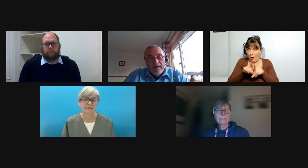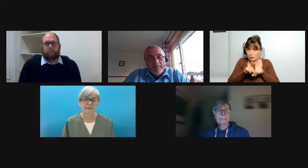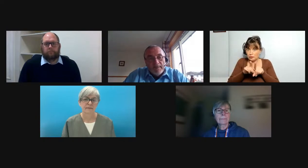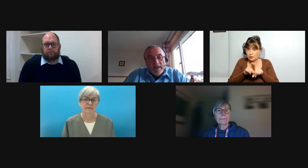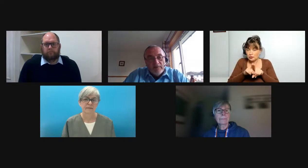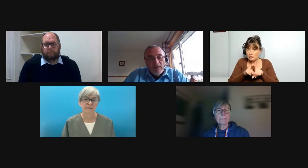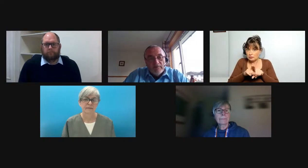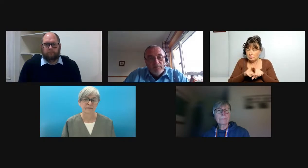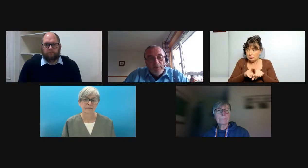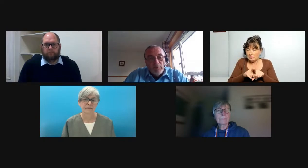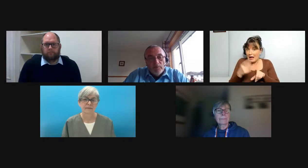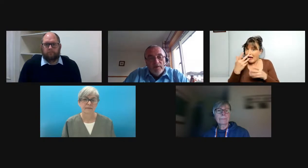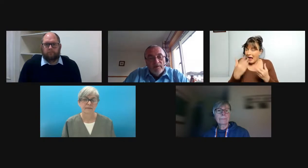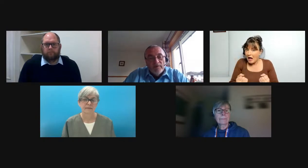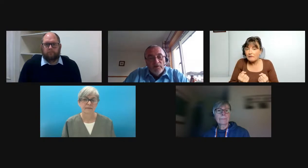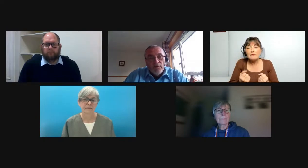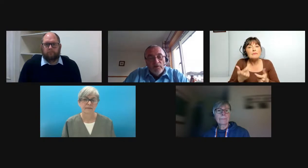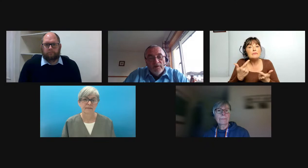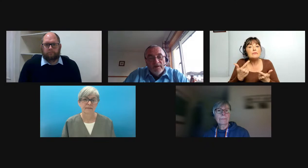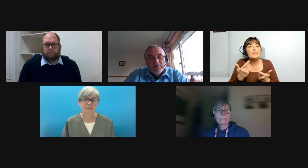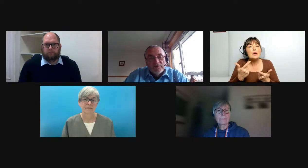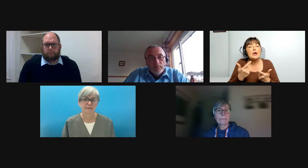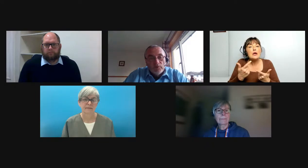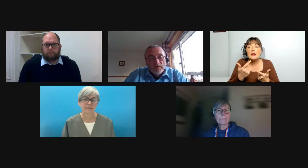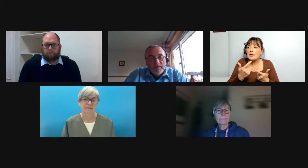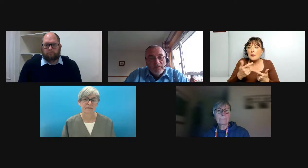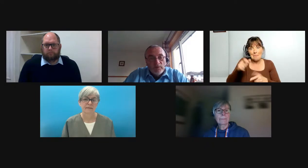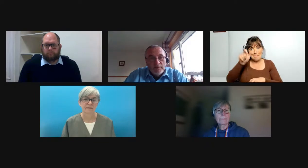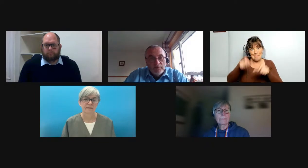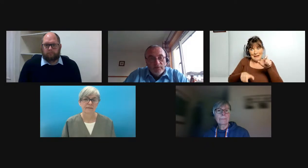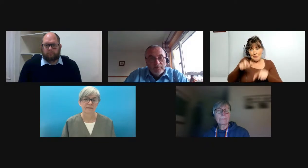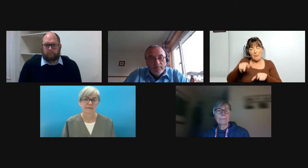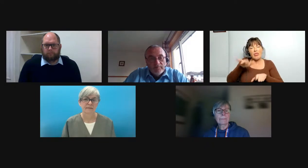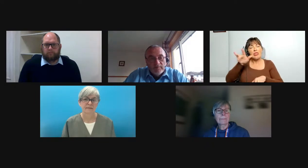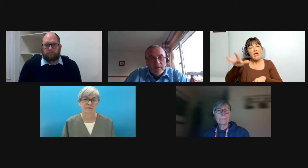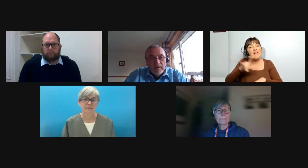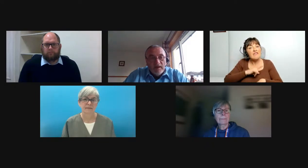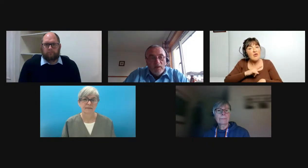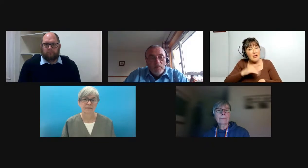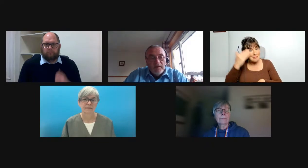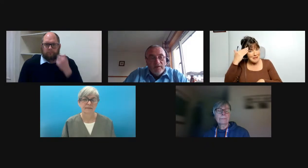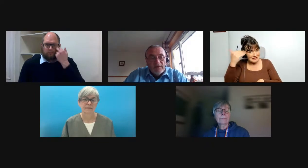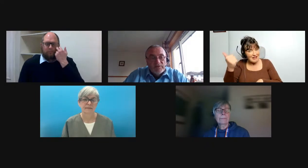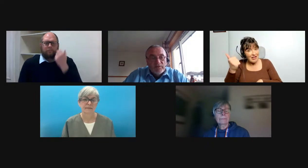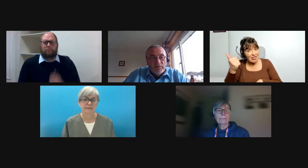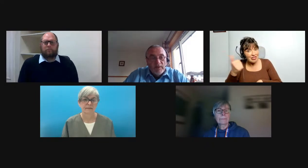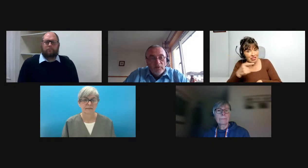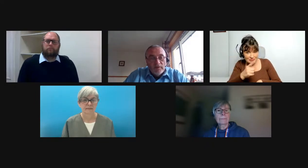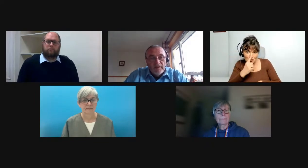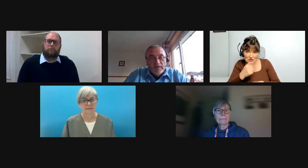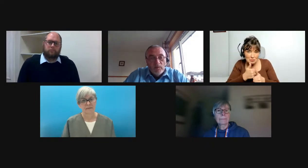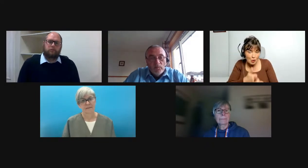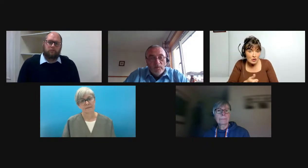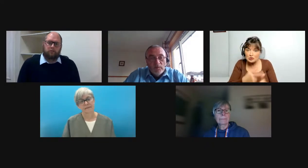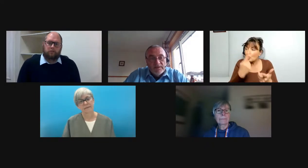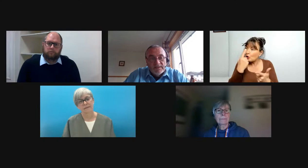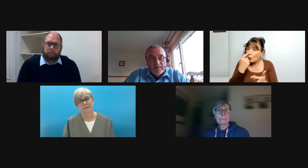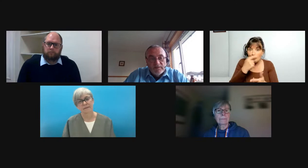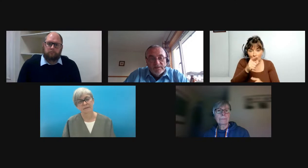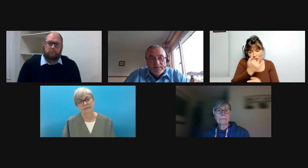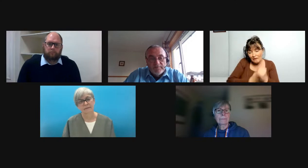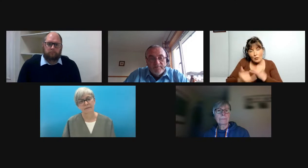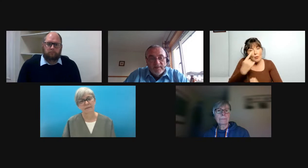importantly, people who are there to support your mental health, whether that's through by calling the